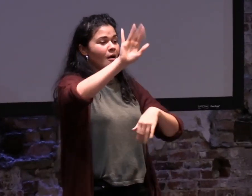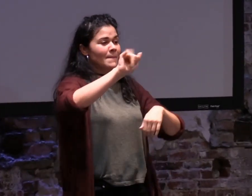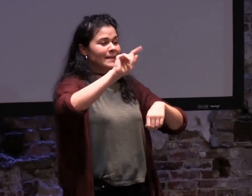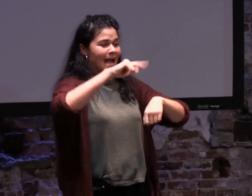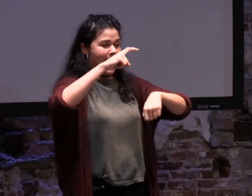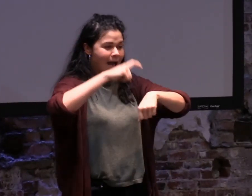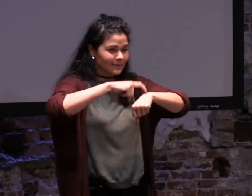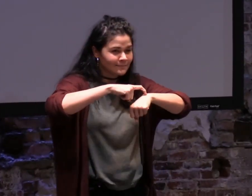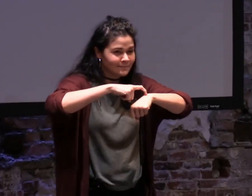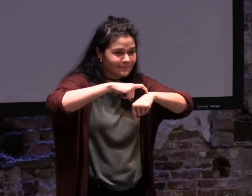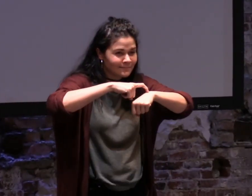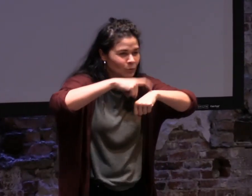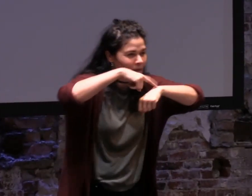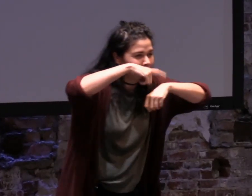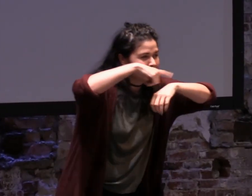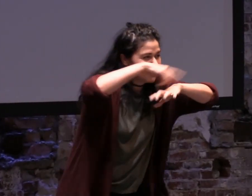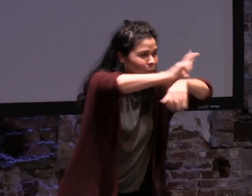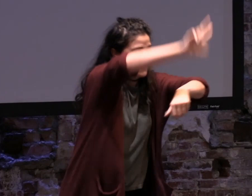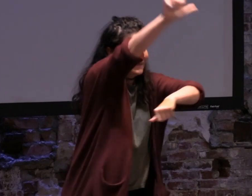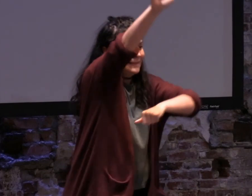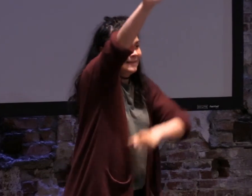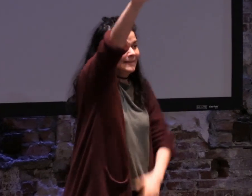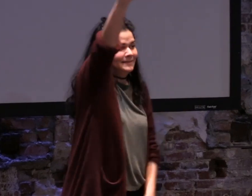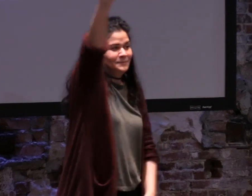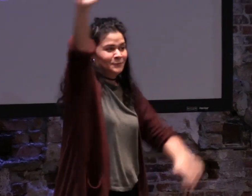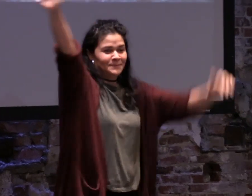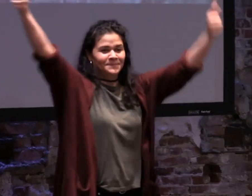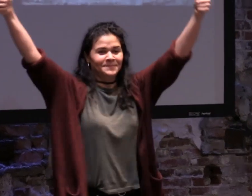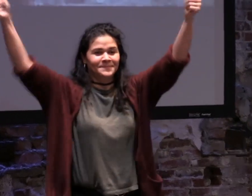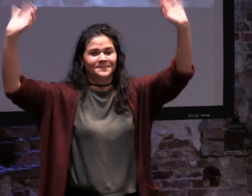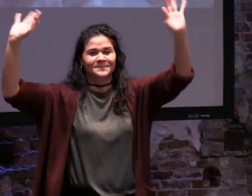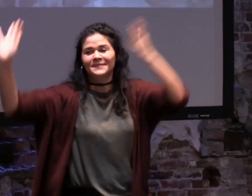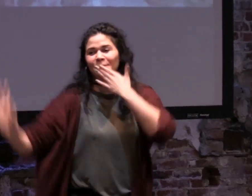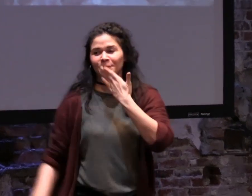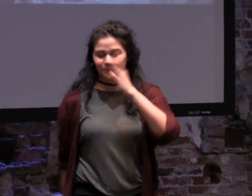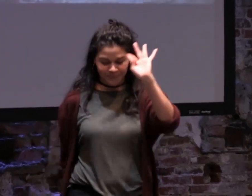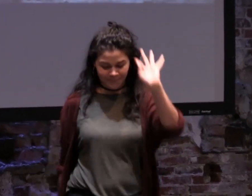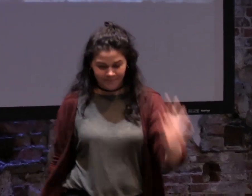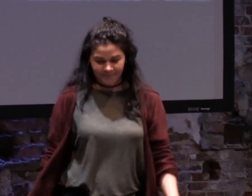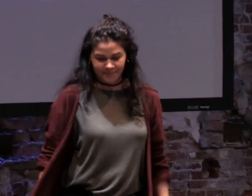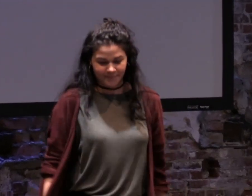See you in the lobby. At what time? 3 o'clock, that's right. Thank you.